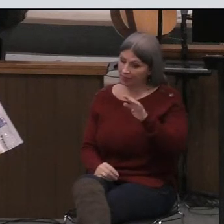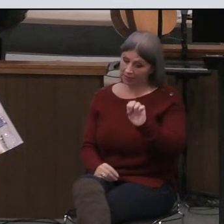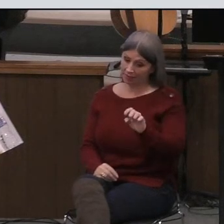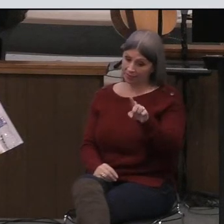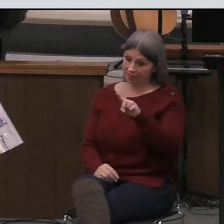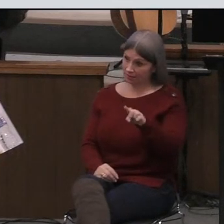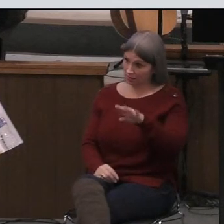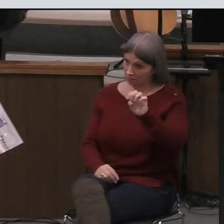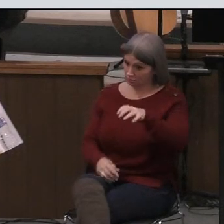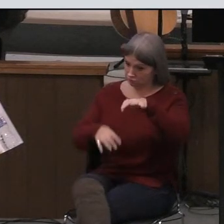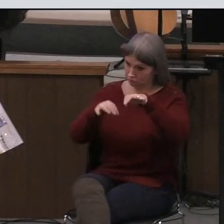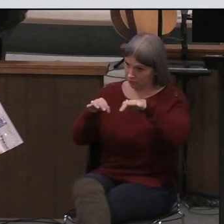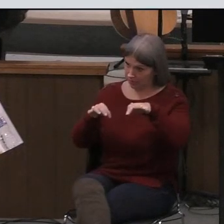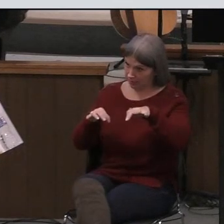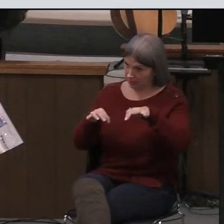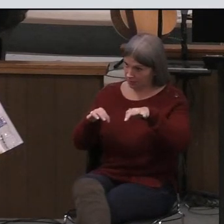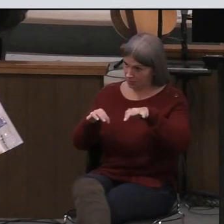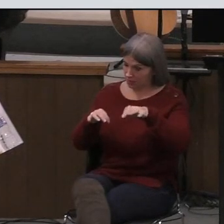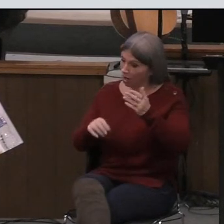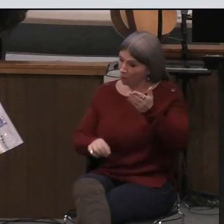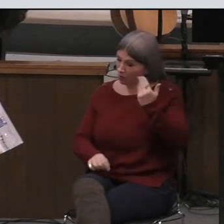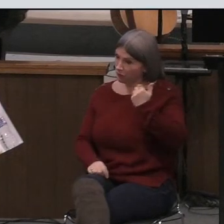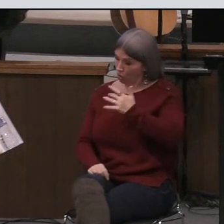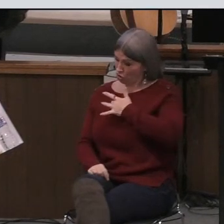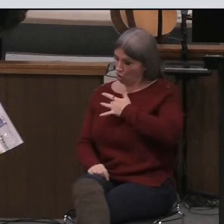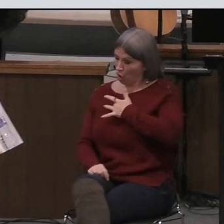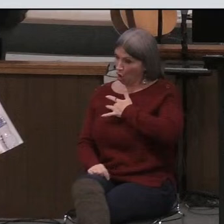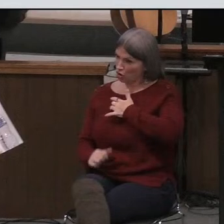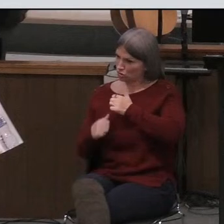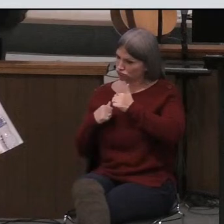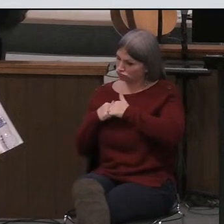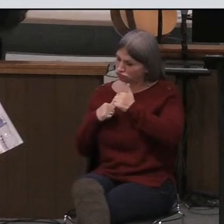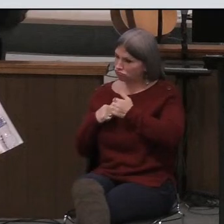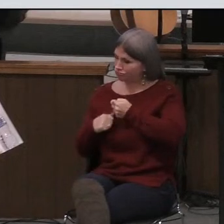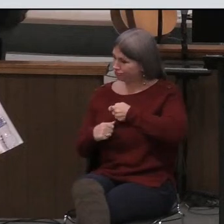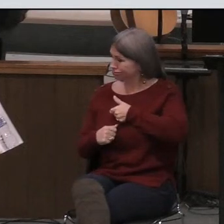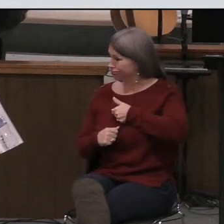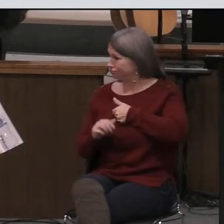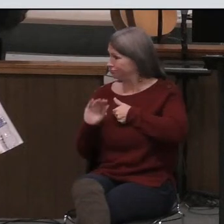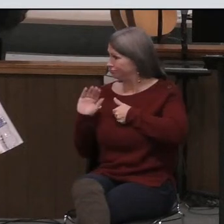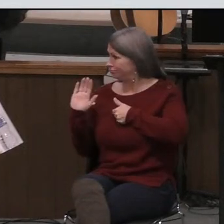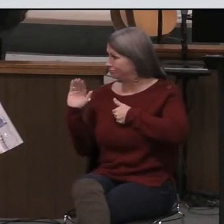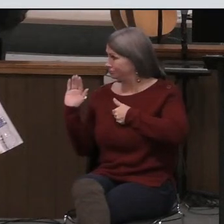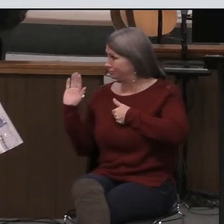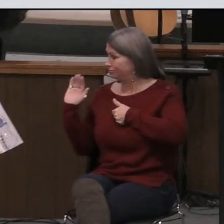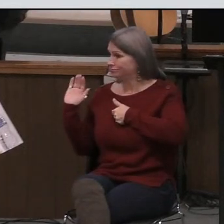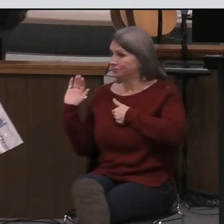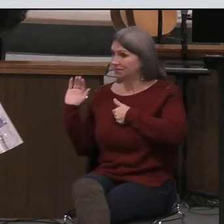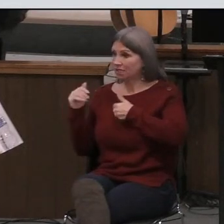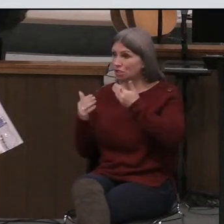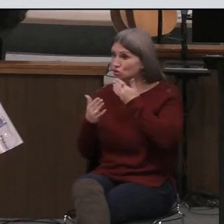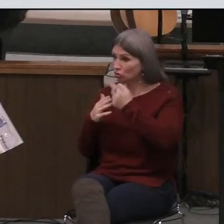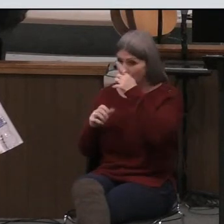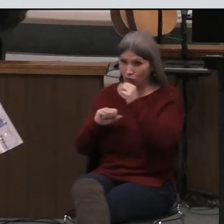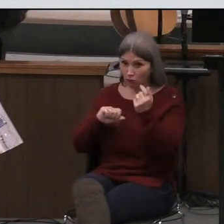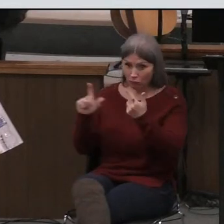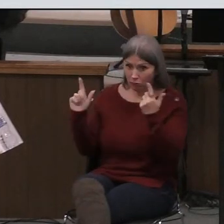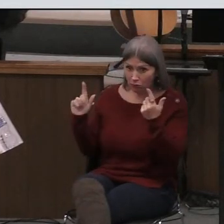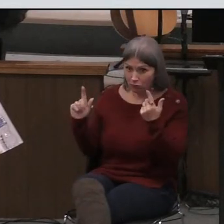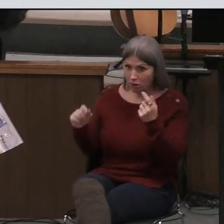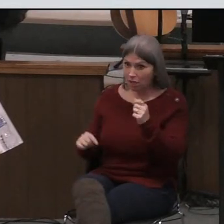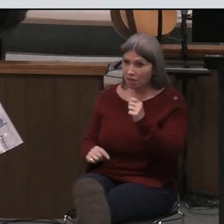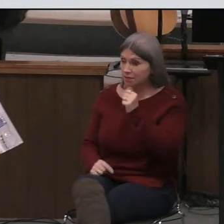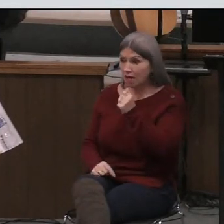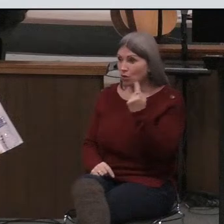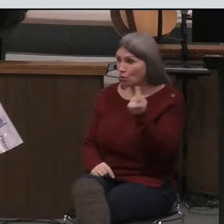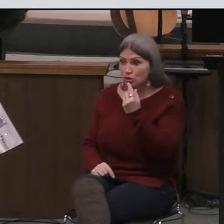saying, this heart of stone is going to be taken away. And that's good for everybody, not just